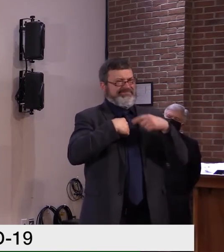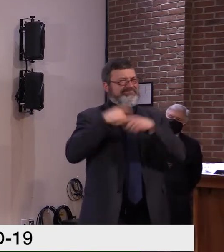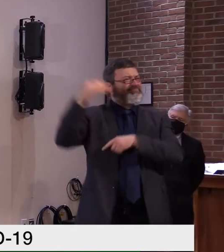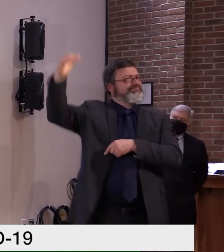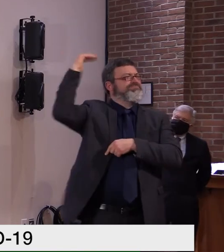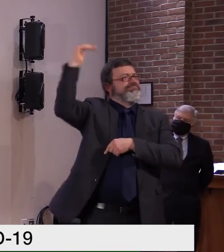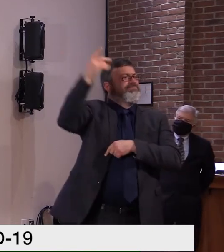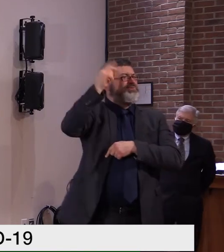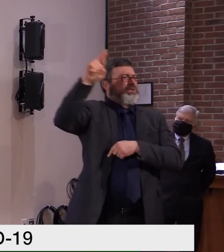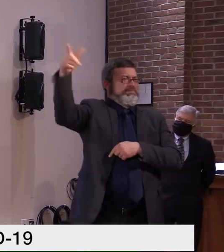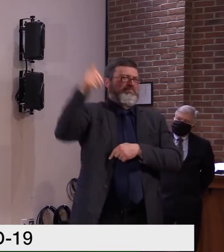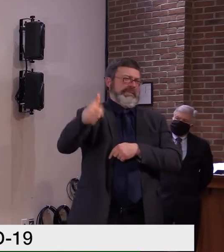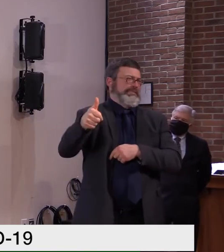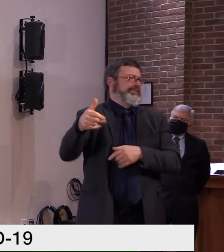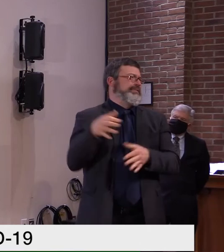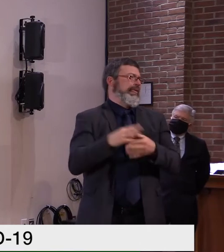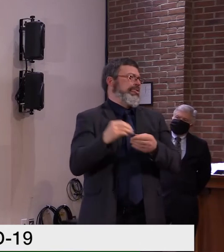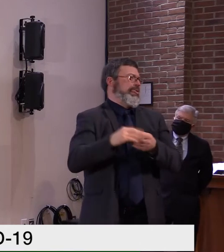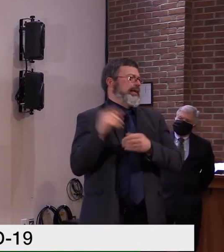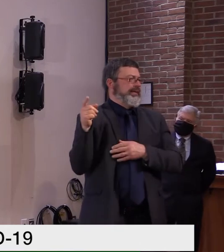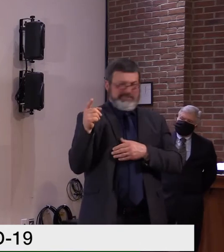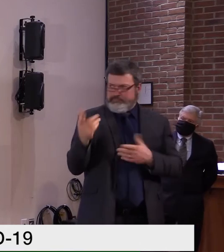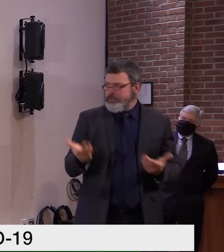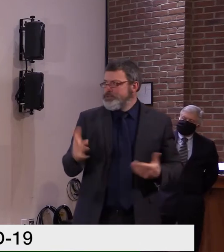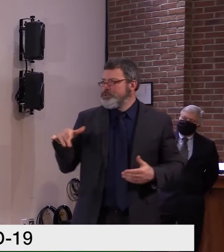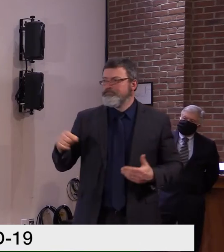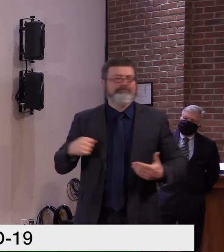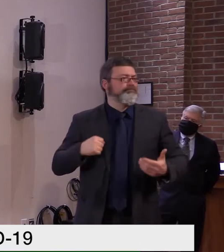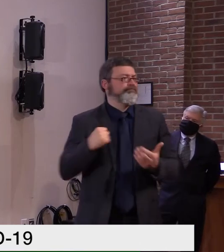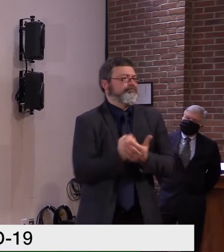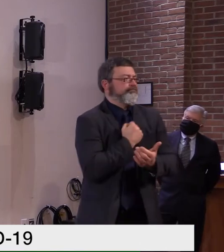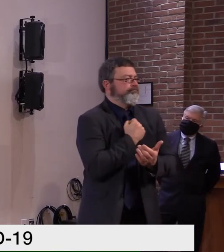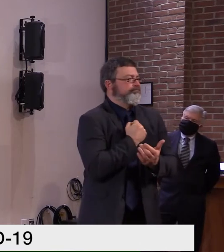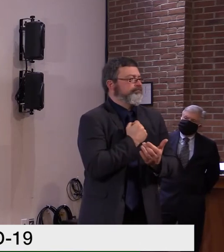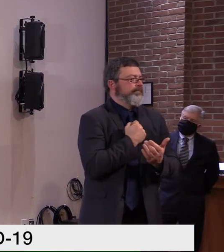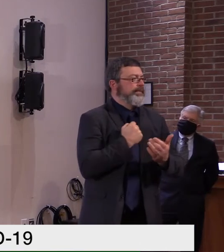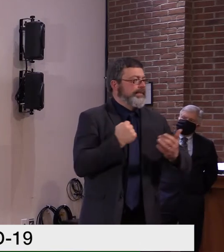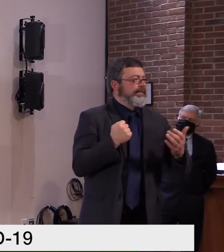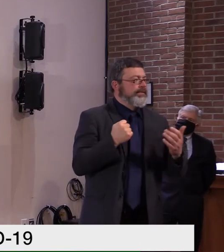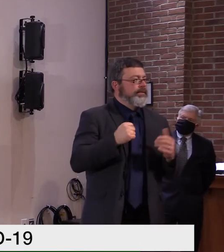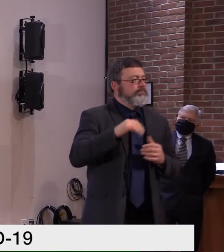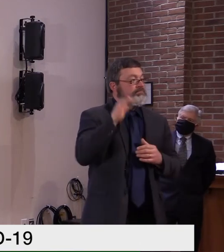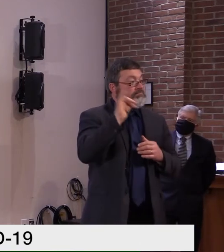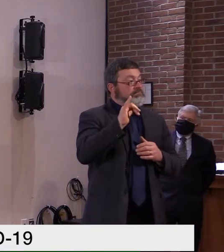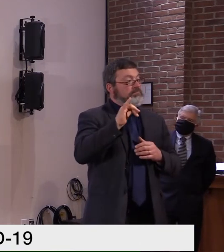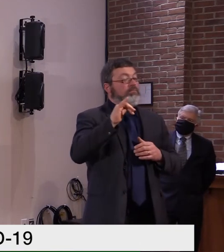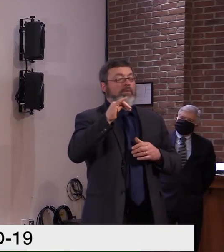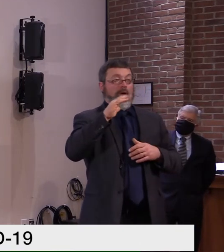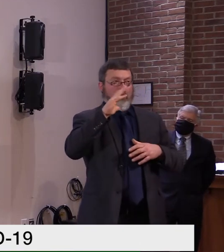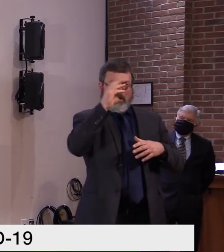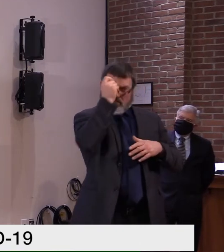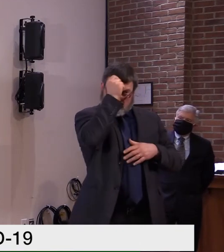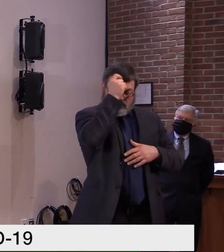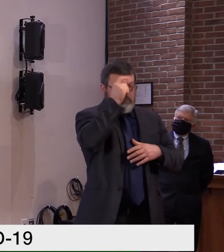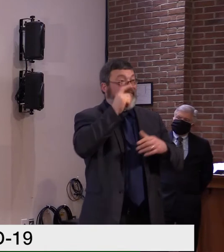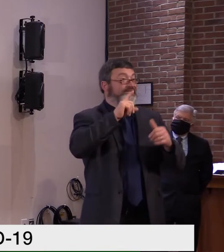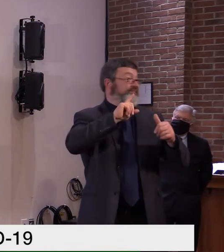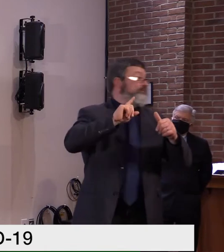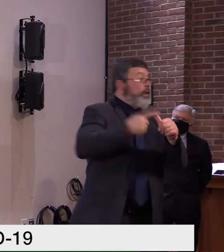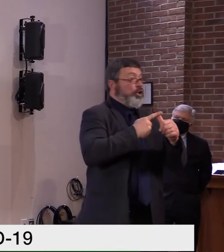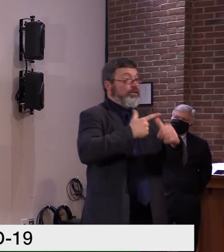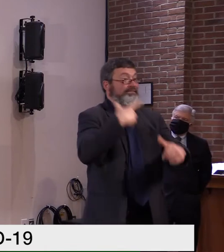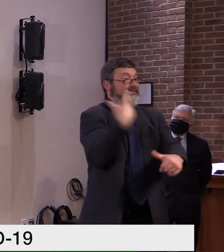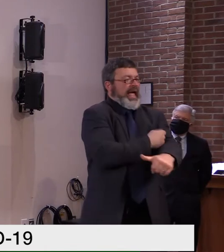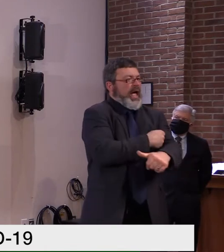but if we could get to the population that are the most vulnerable, then maybe some of the restrictions on visitation